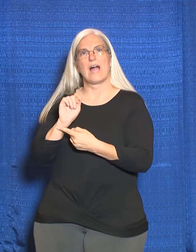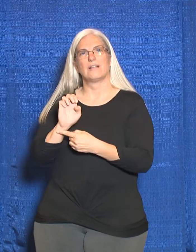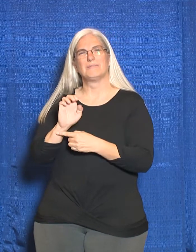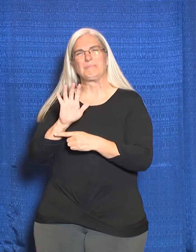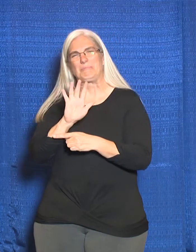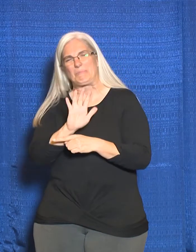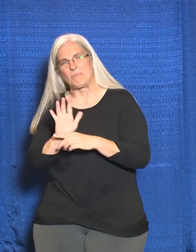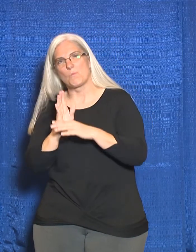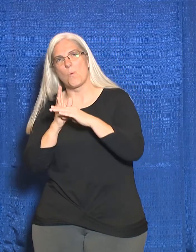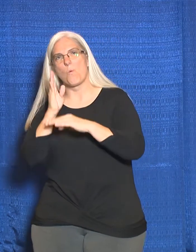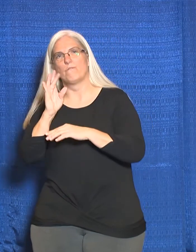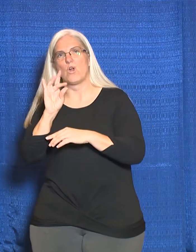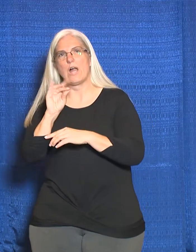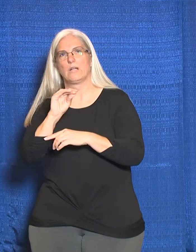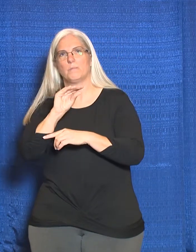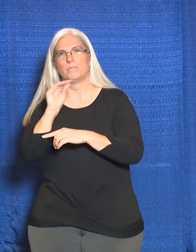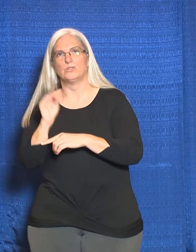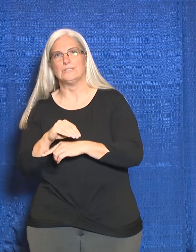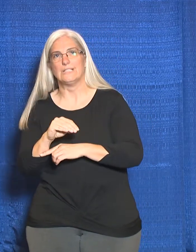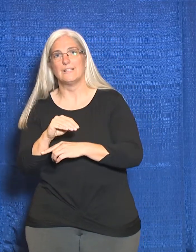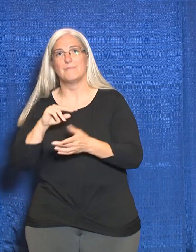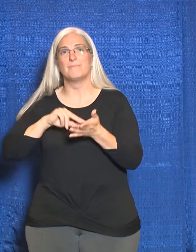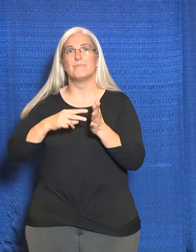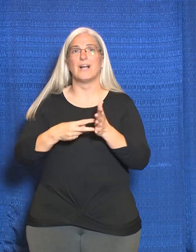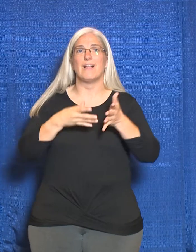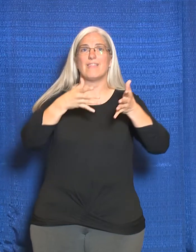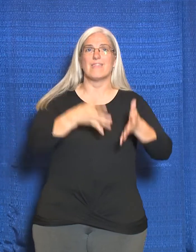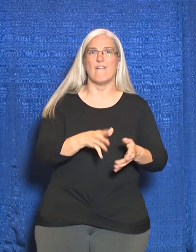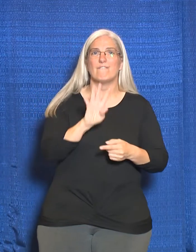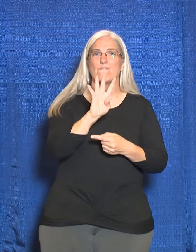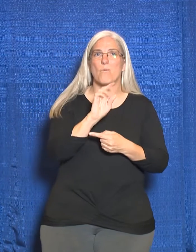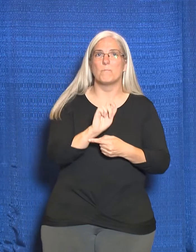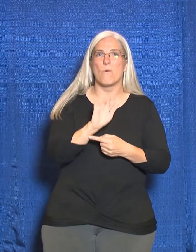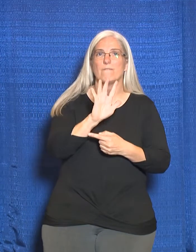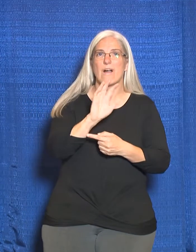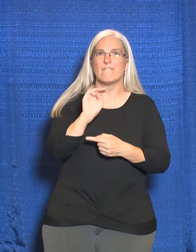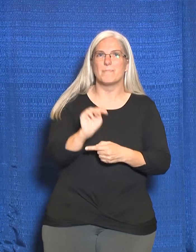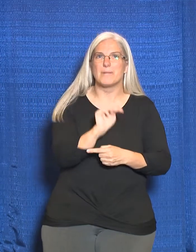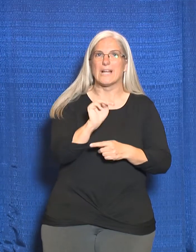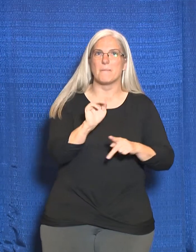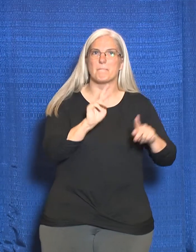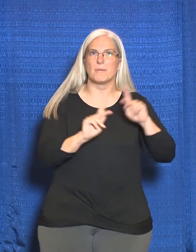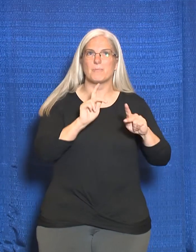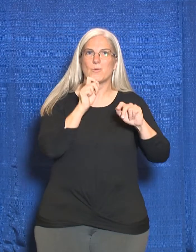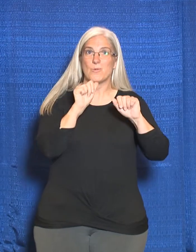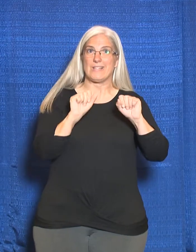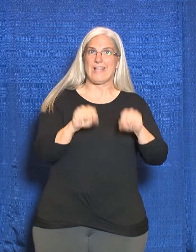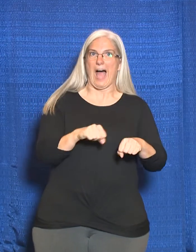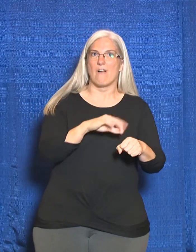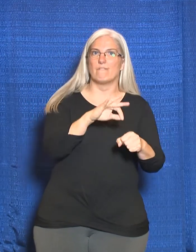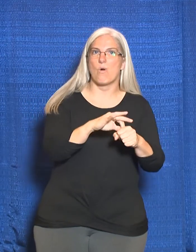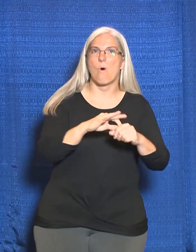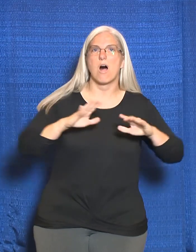80%, with approximately 4.5 million eligible voters who are not registered.